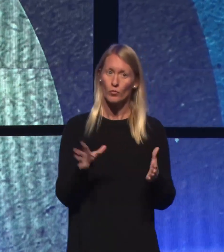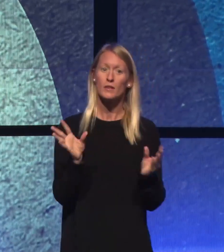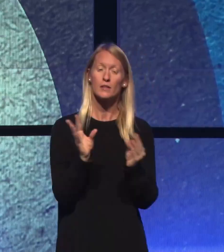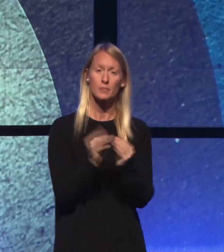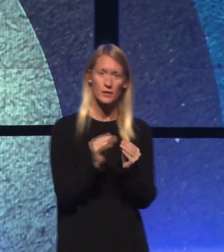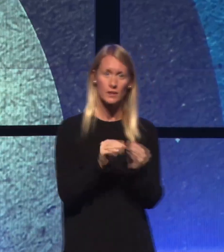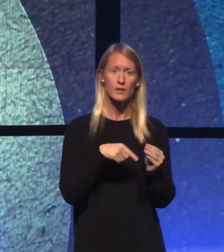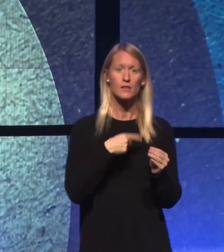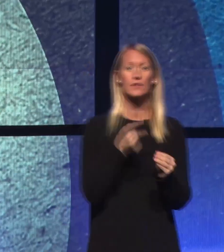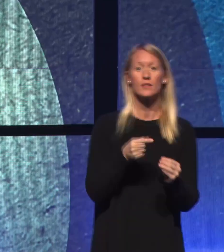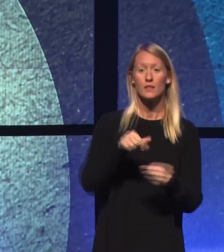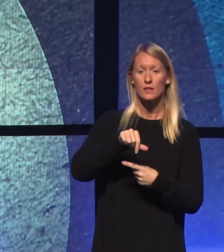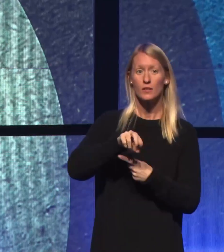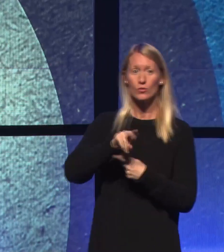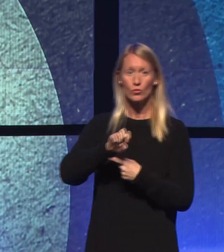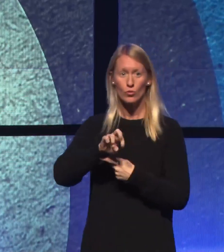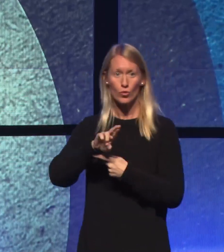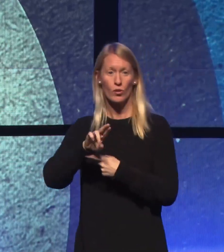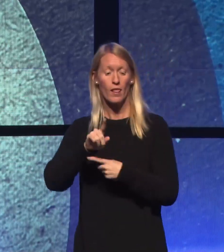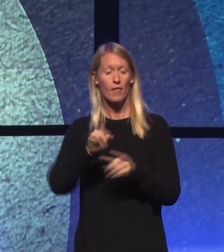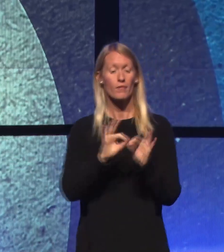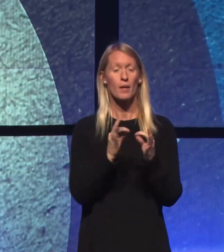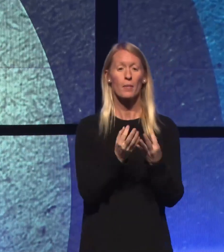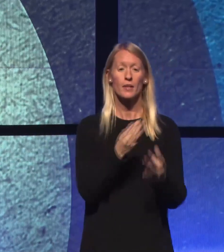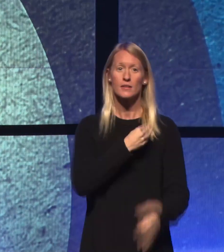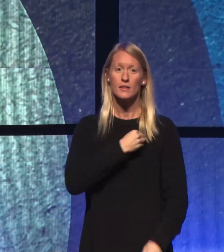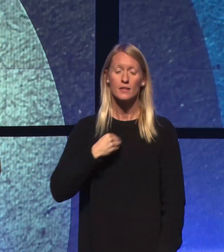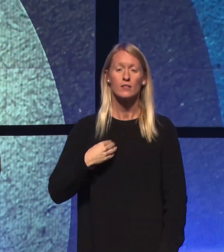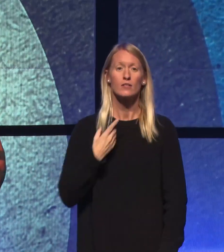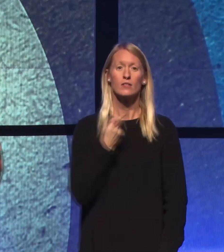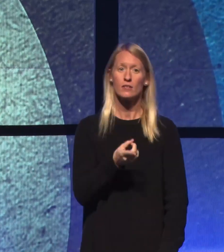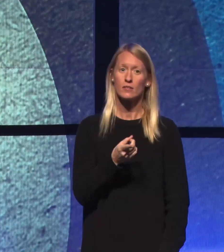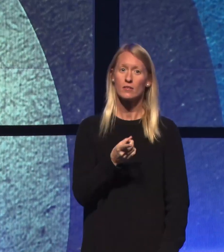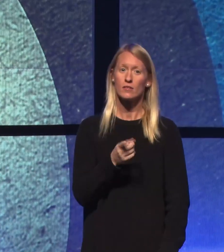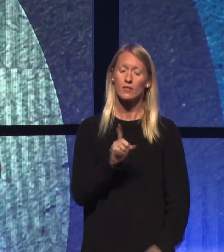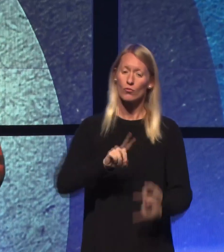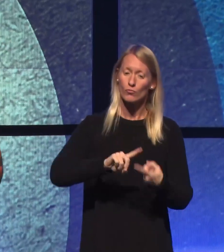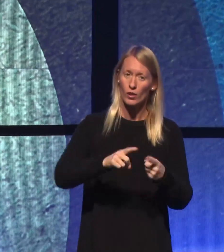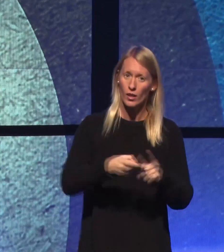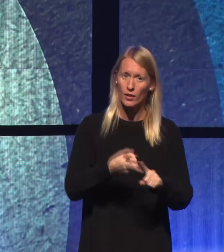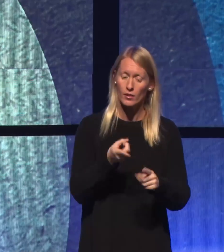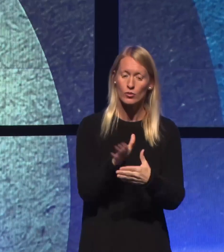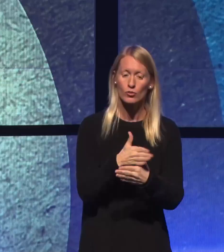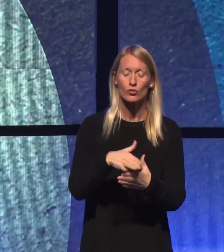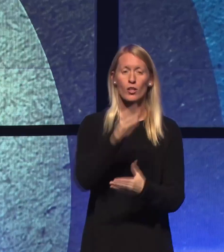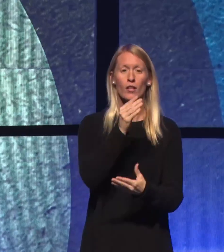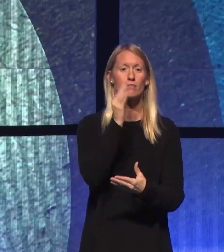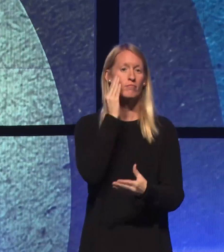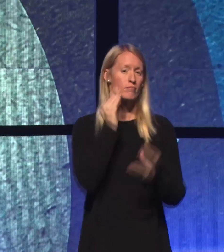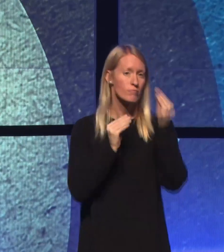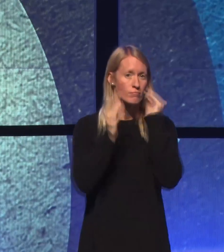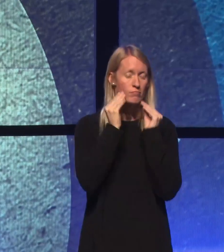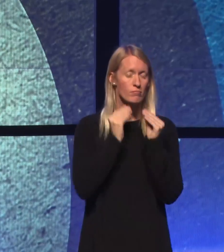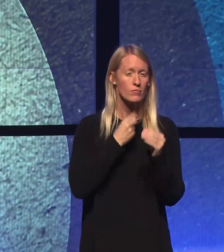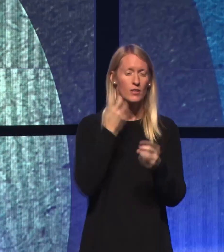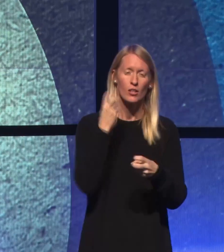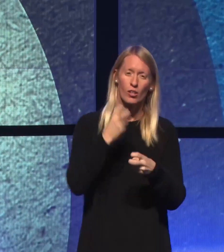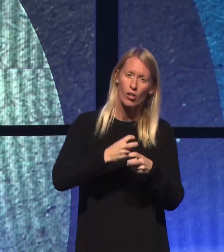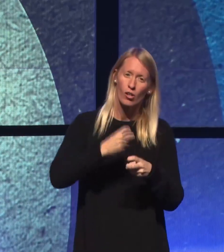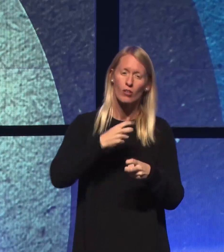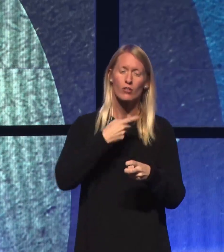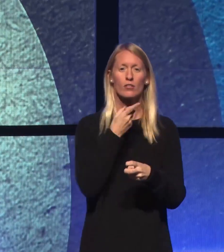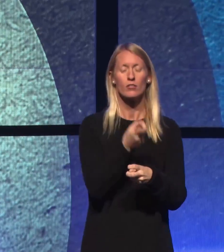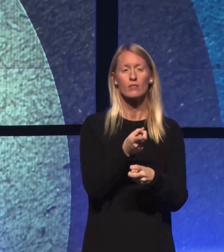family members and allies and folks that want to connect with one another, shared experiences, oftentimes difficult ones, it's a safe environment to go